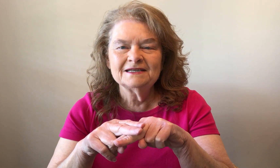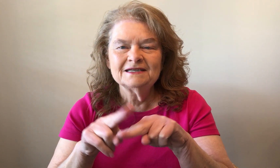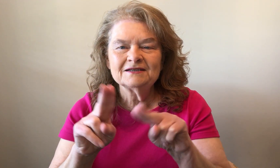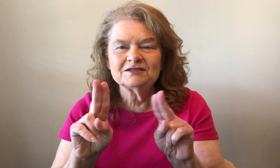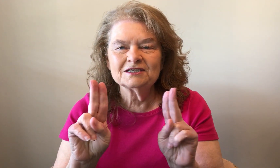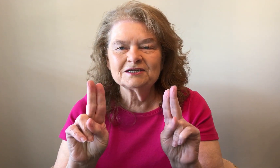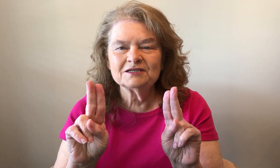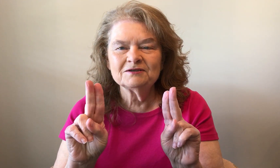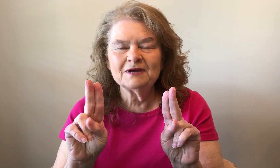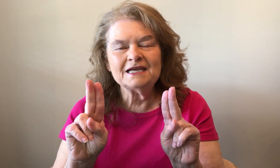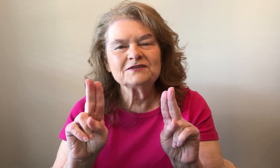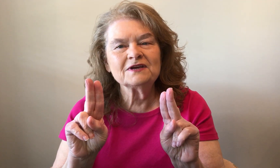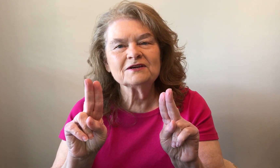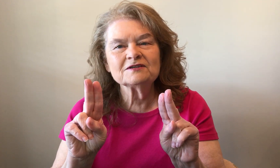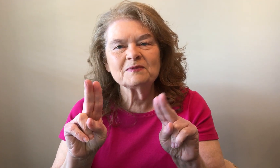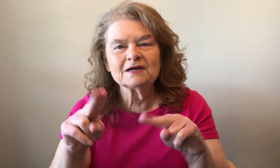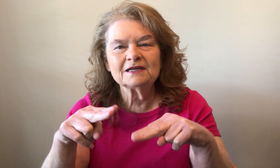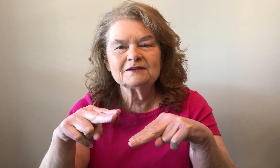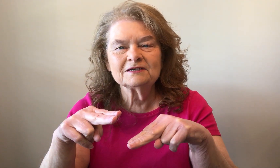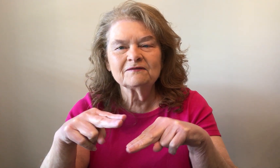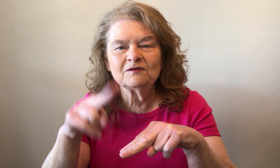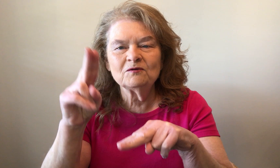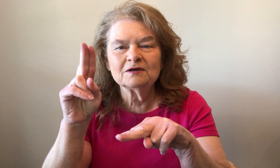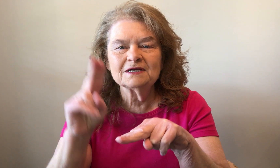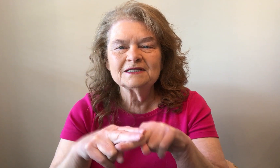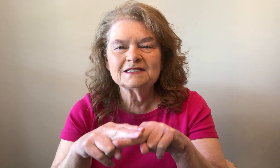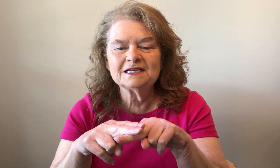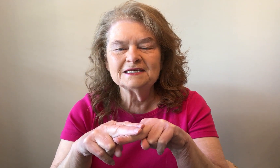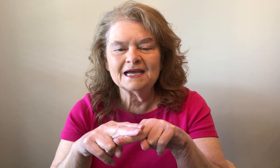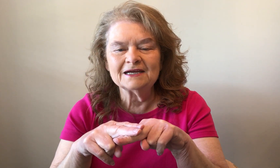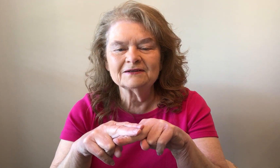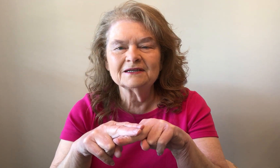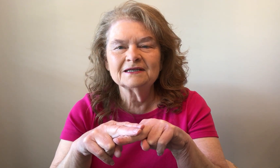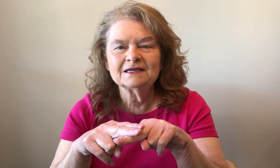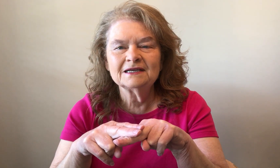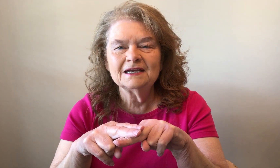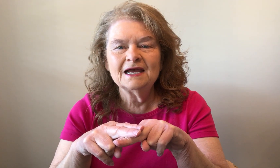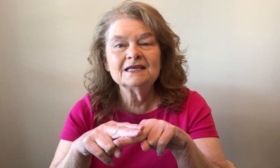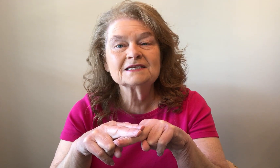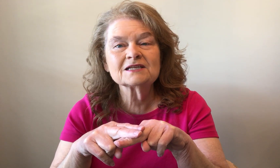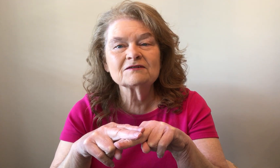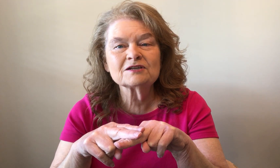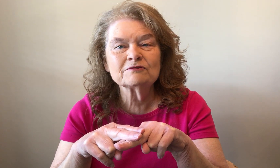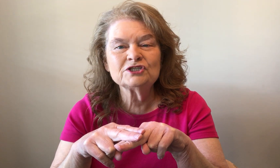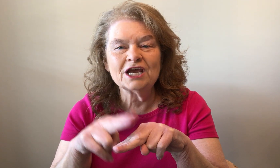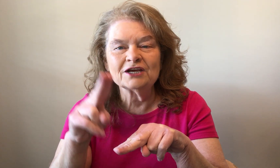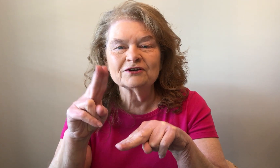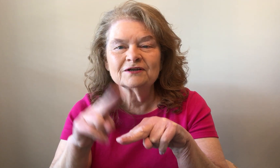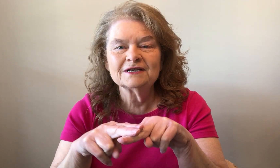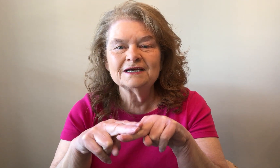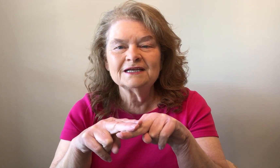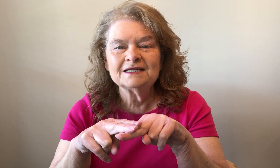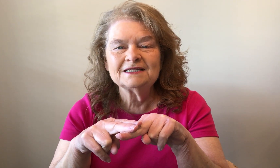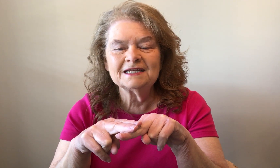So just 2 H fingers parallel to the floor. Sit down. This is also chair. Sit